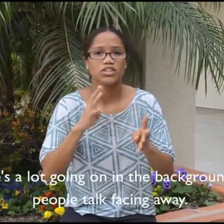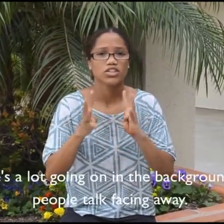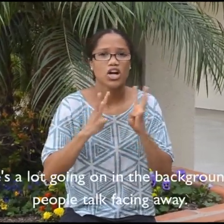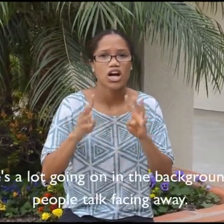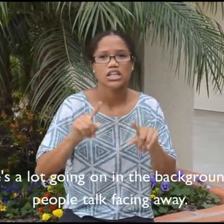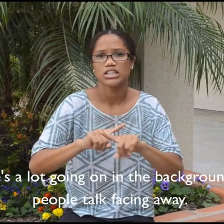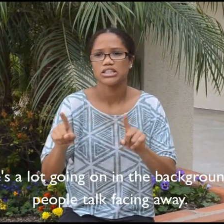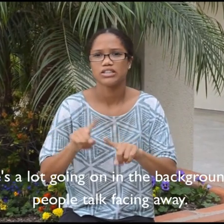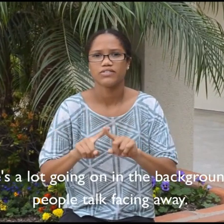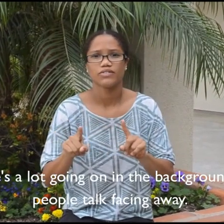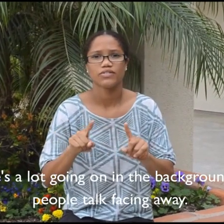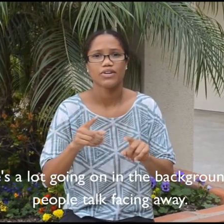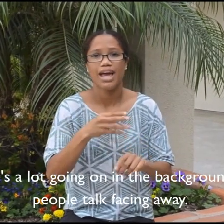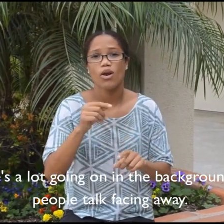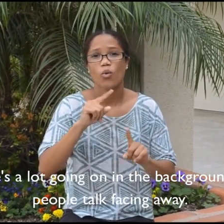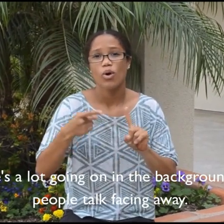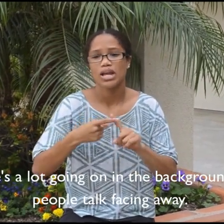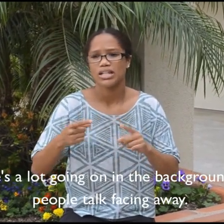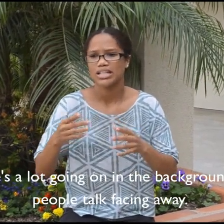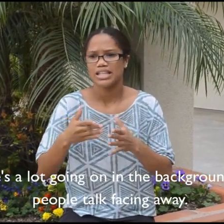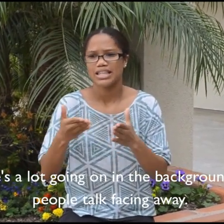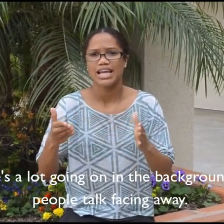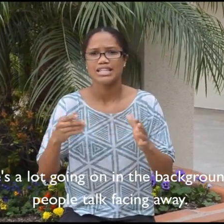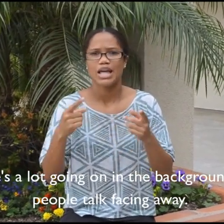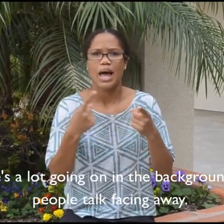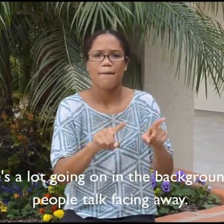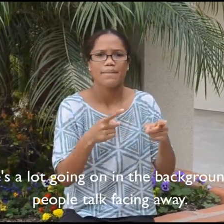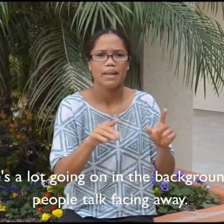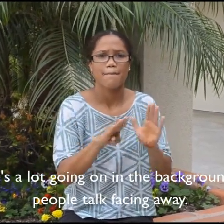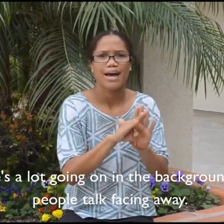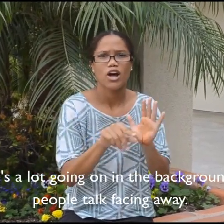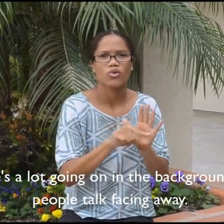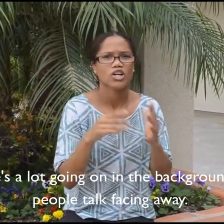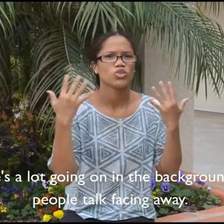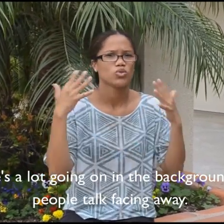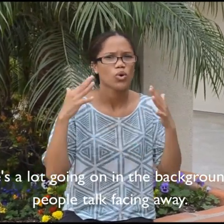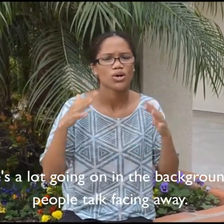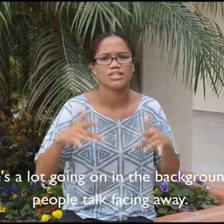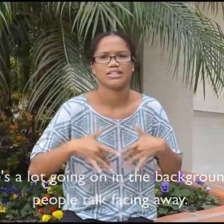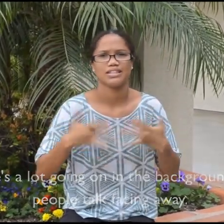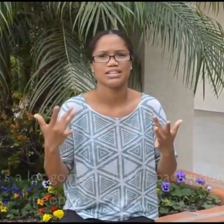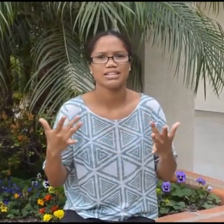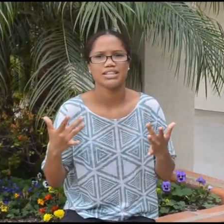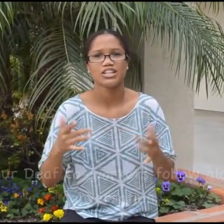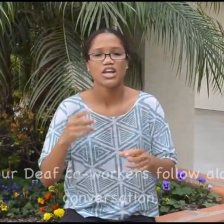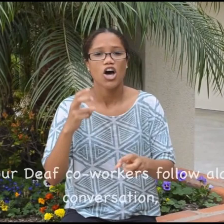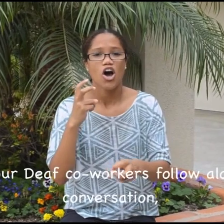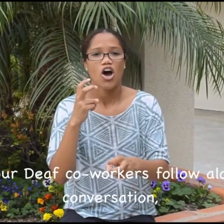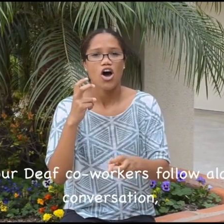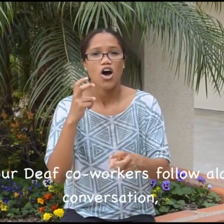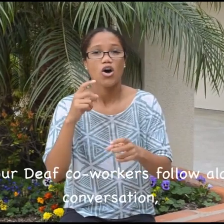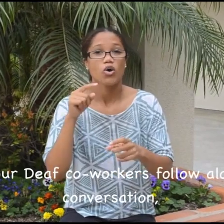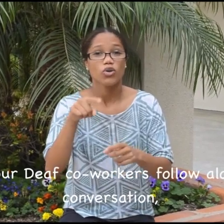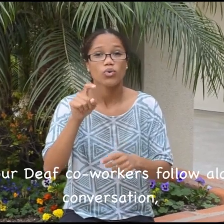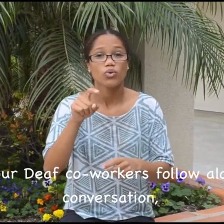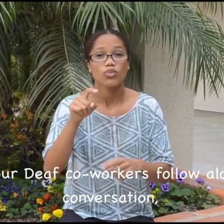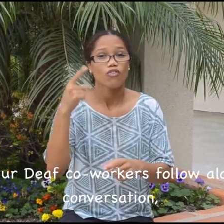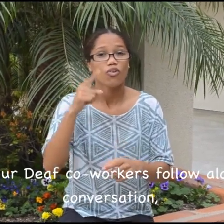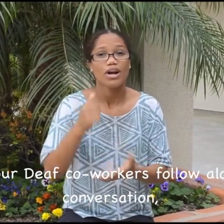changing, when there's a lot going on in the background, or when people talk facing away. To help your deaf coworkers